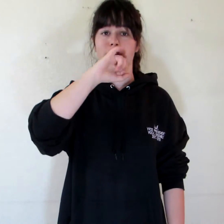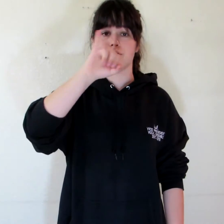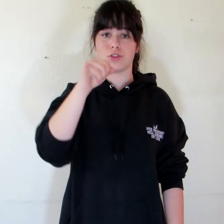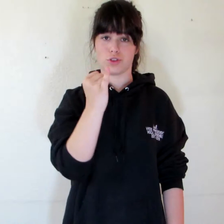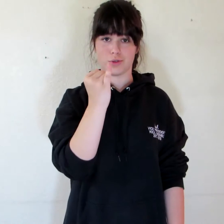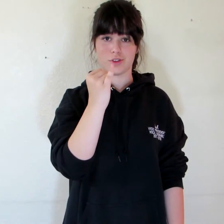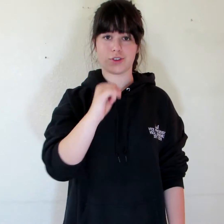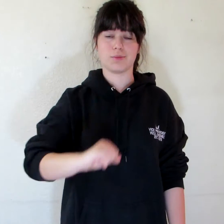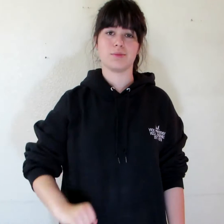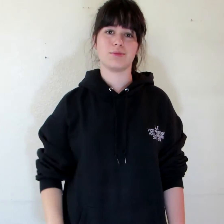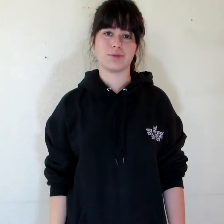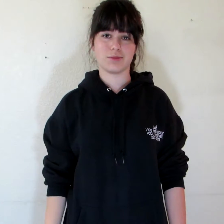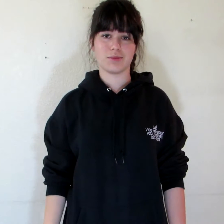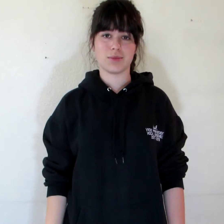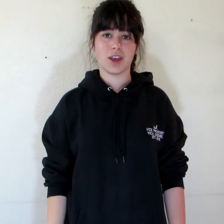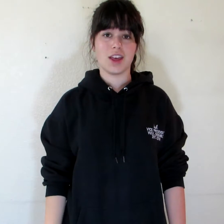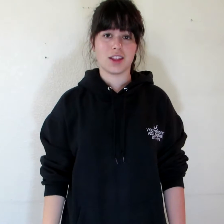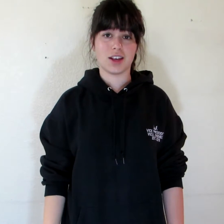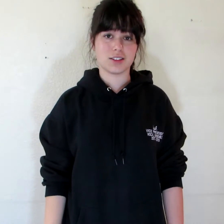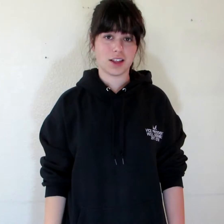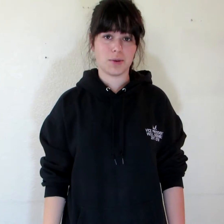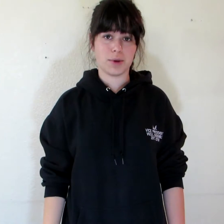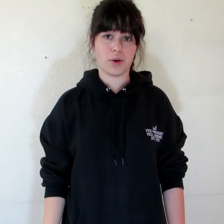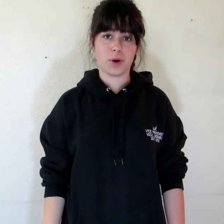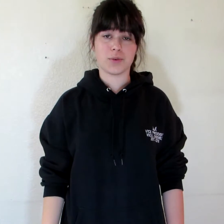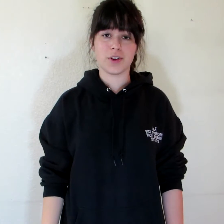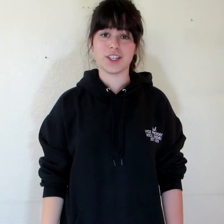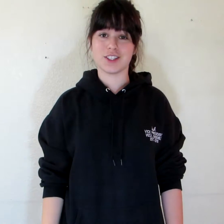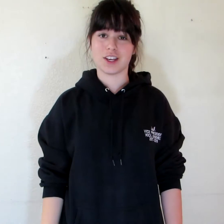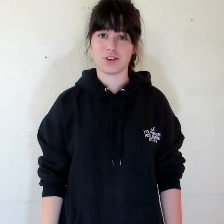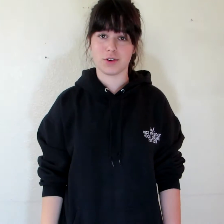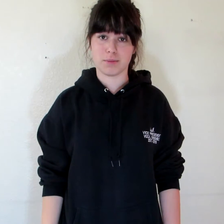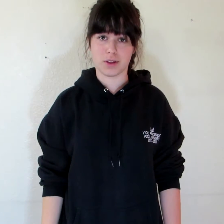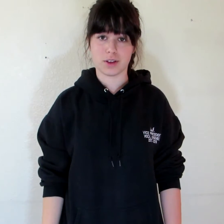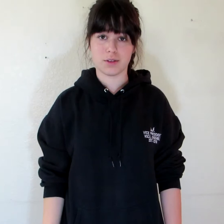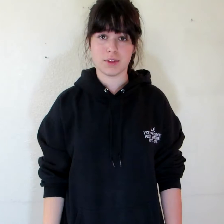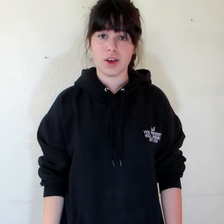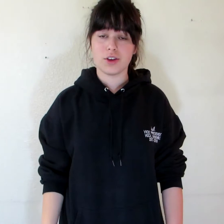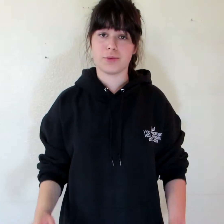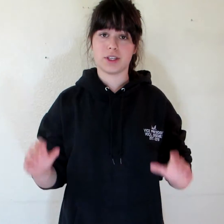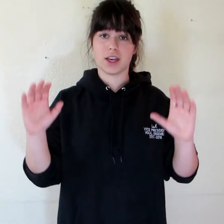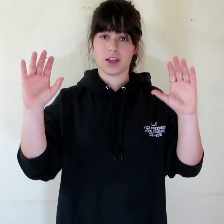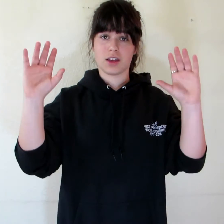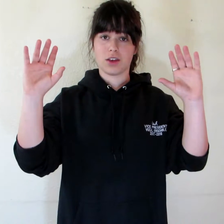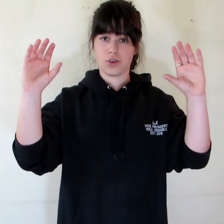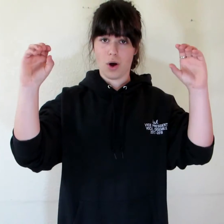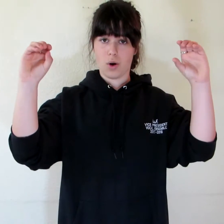orange juice. The next sign that we'll be going over is the sign for milk. You'll be taking your